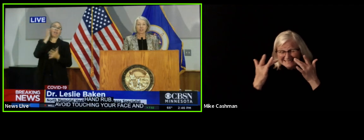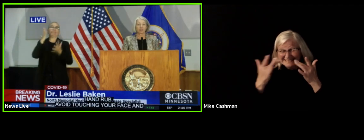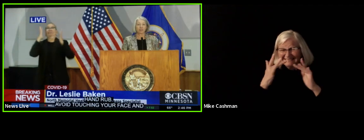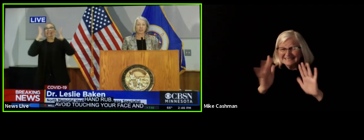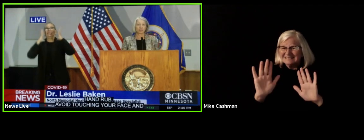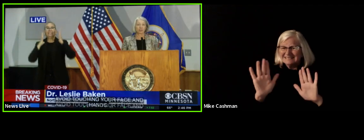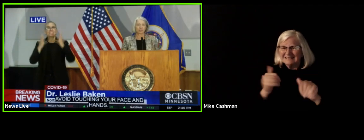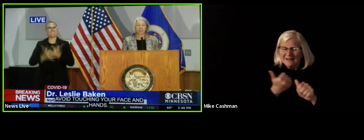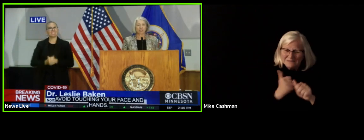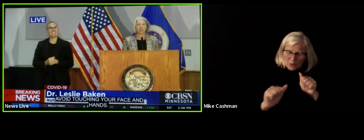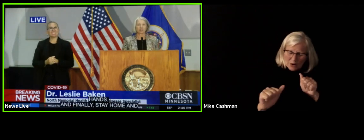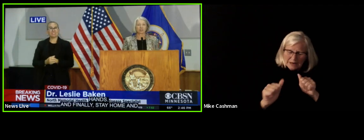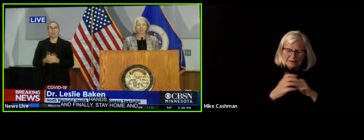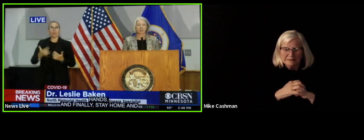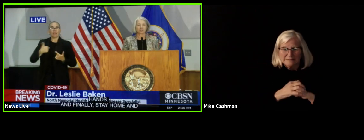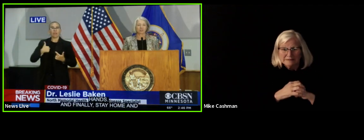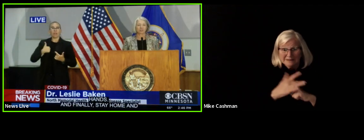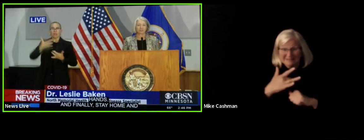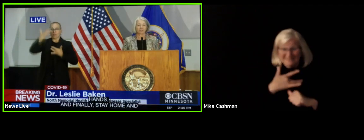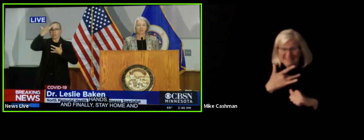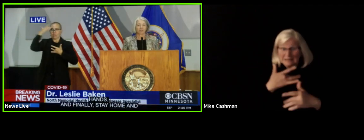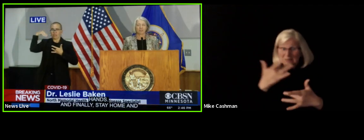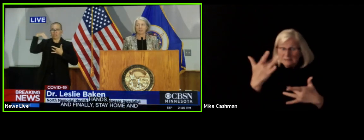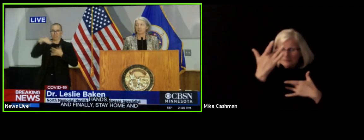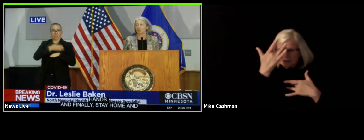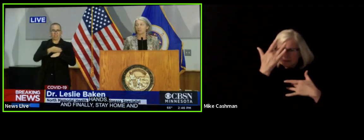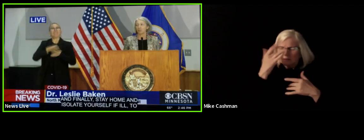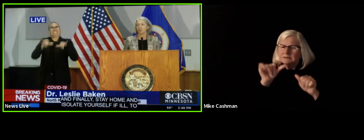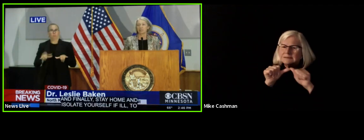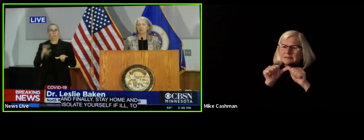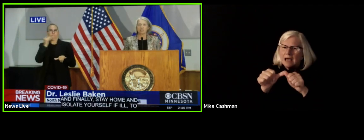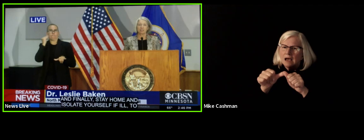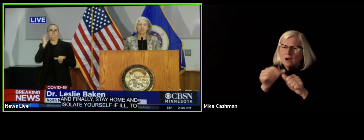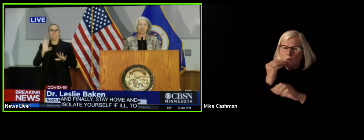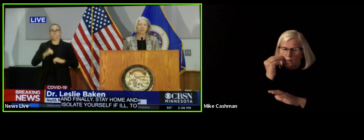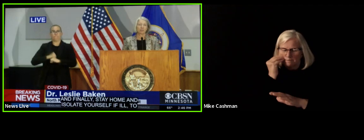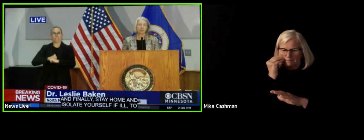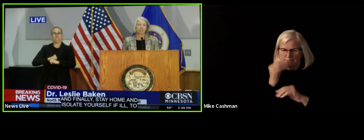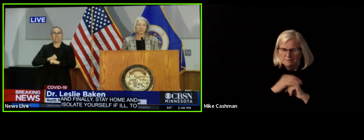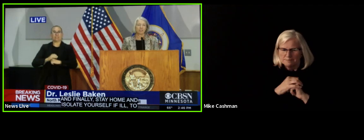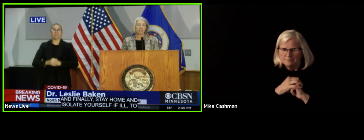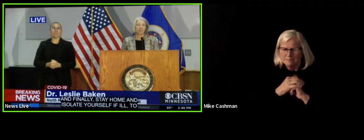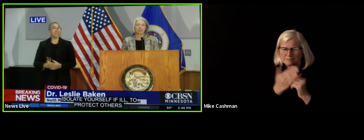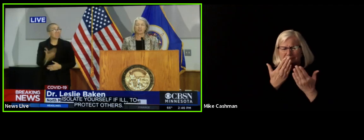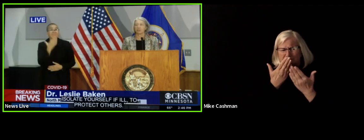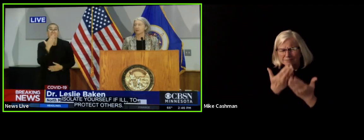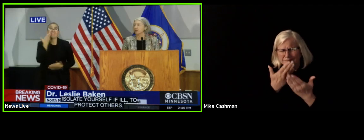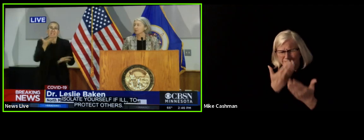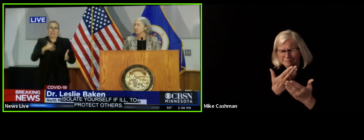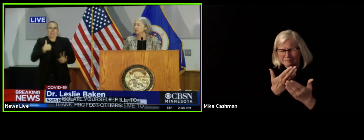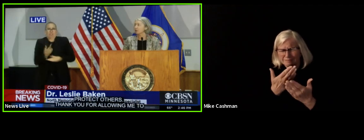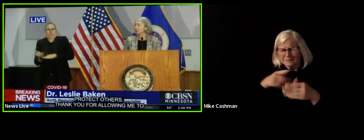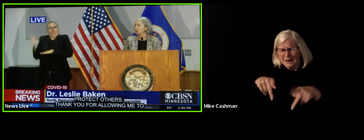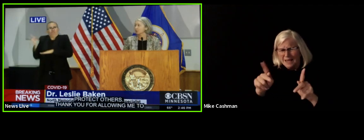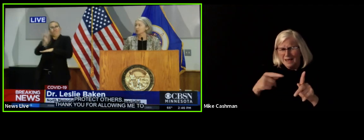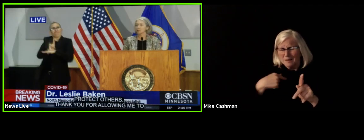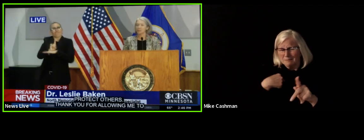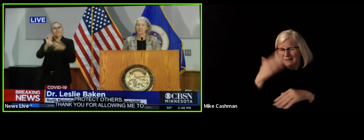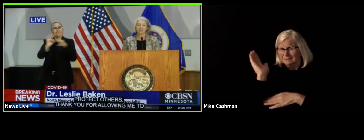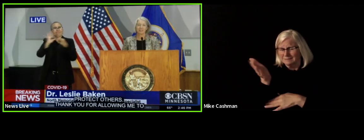yourself if ill to protect others. Thank you for allowing me to speak for my community and for